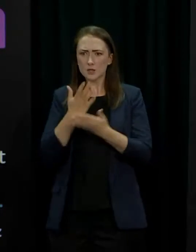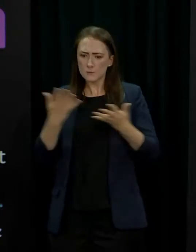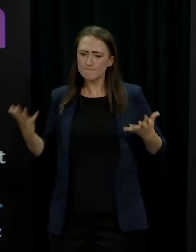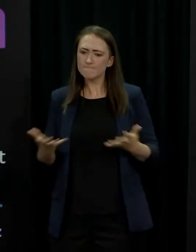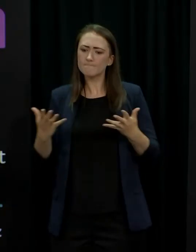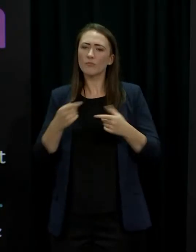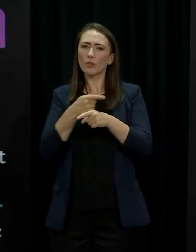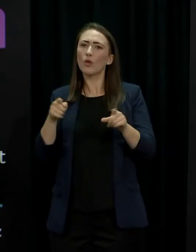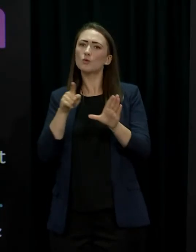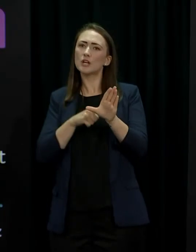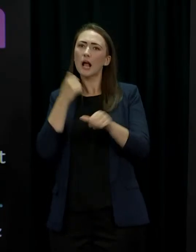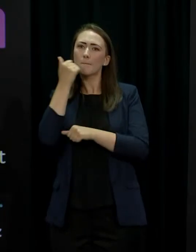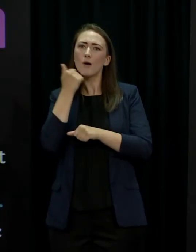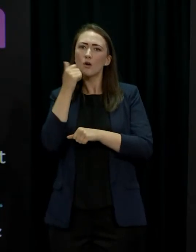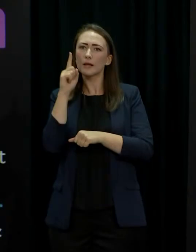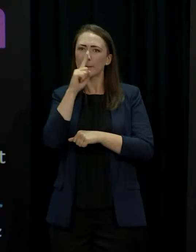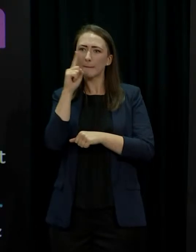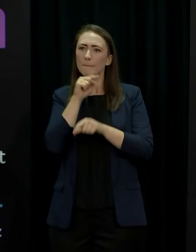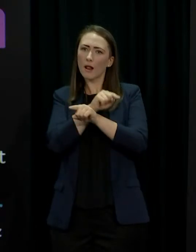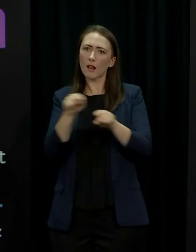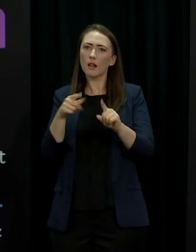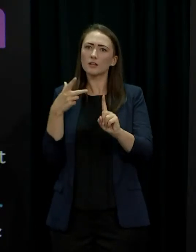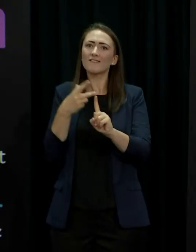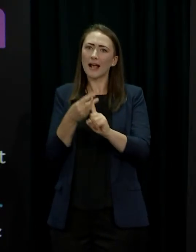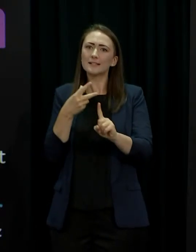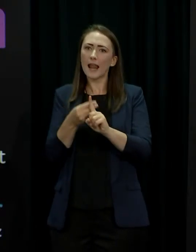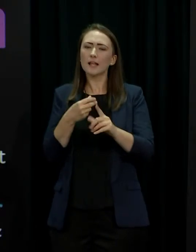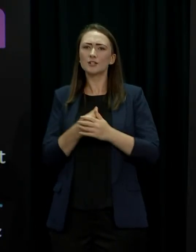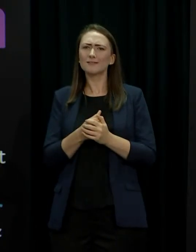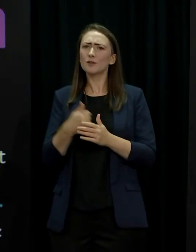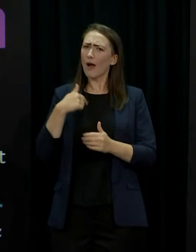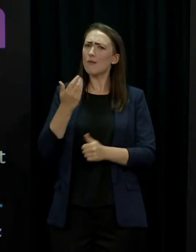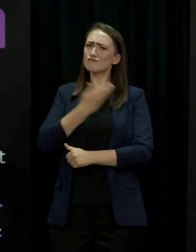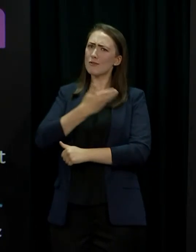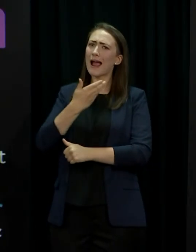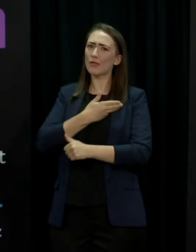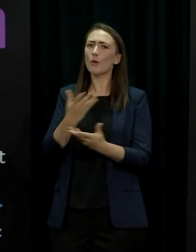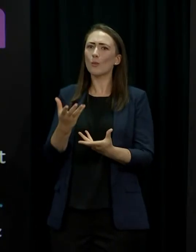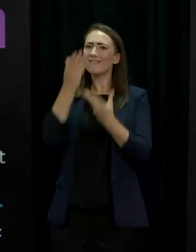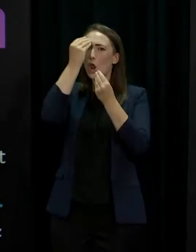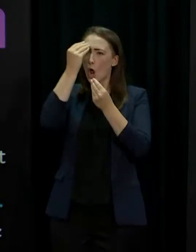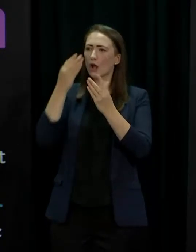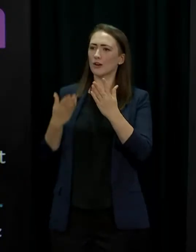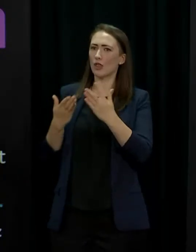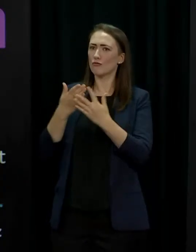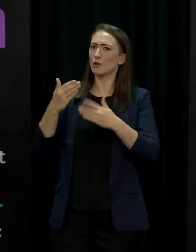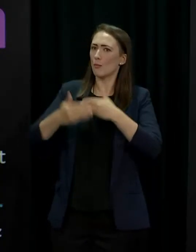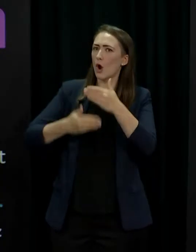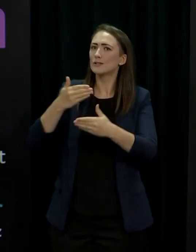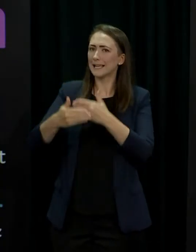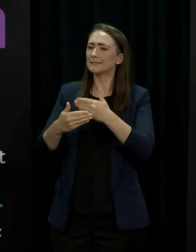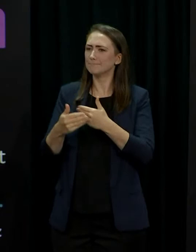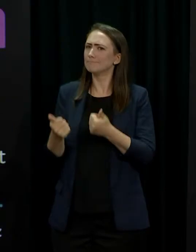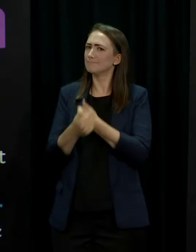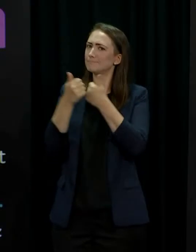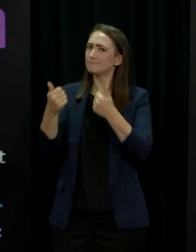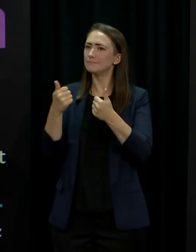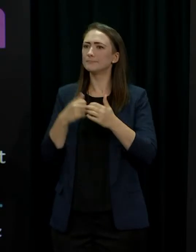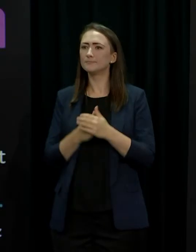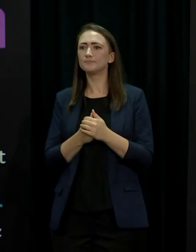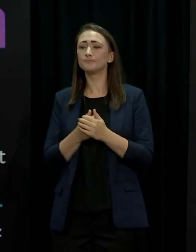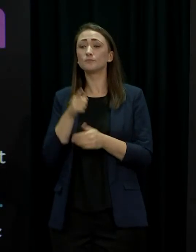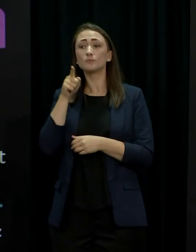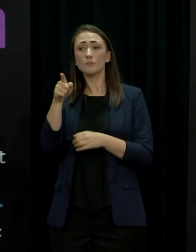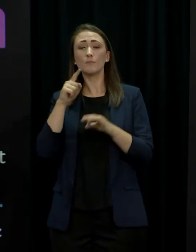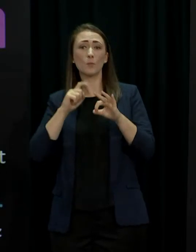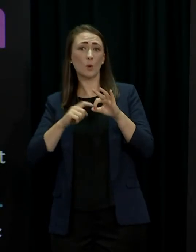proud of what we've learned and what we've achieved. Previously talked about the first few weeks of the pandemic and how that was a very anxious